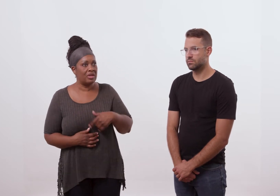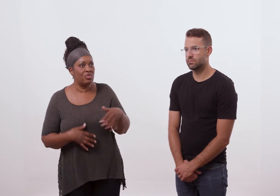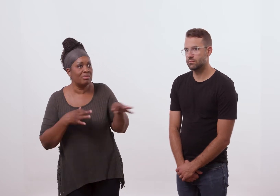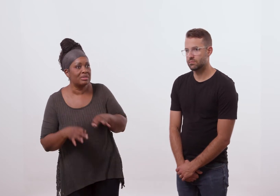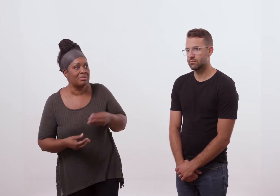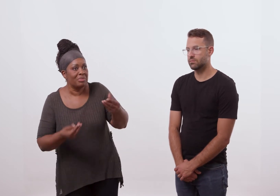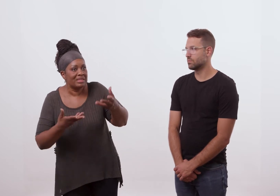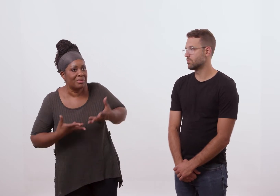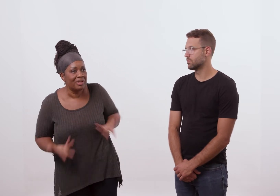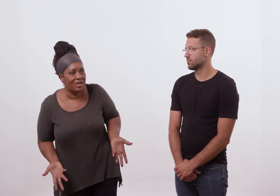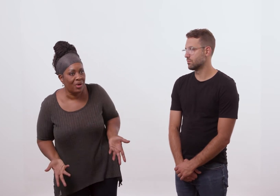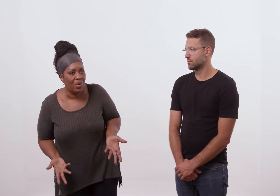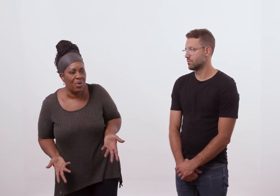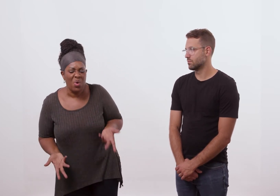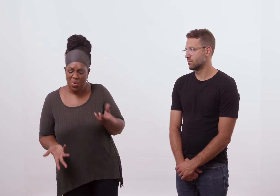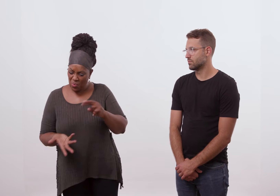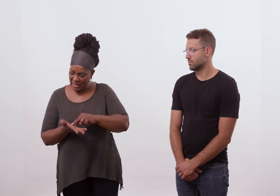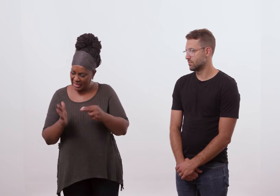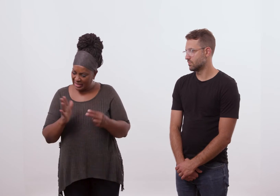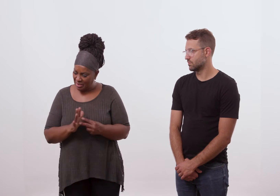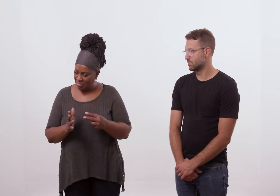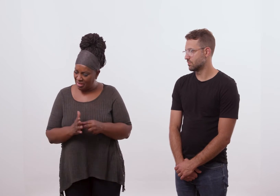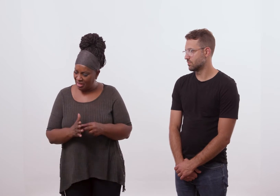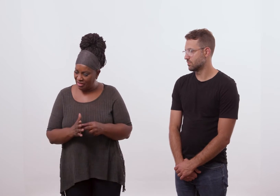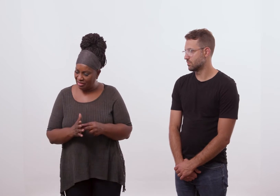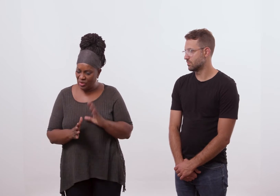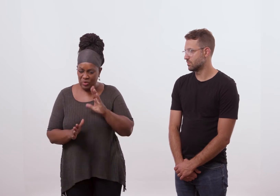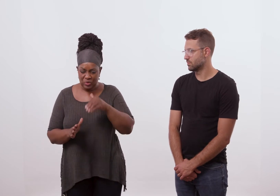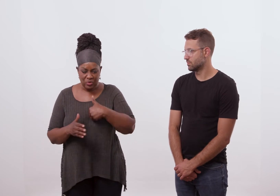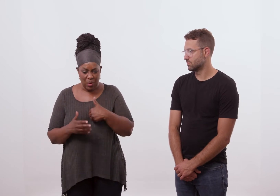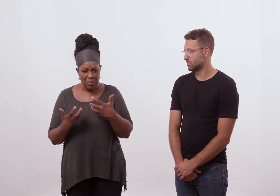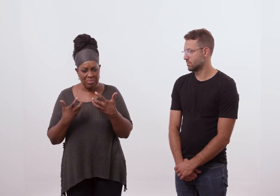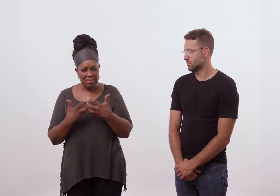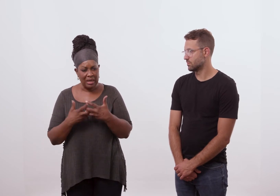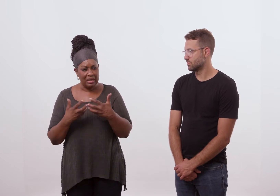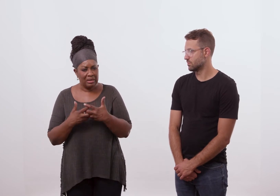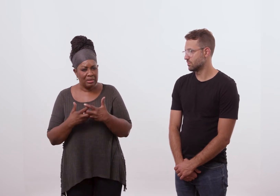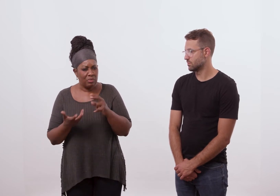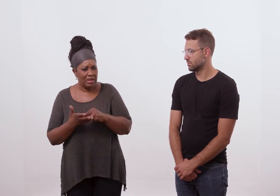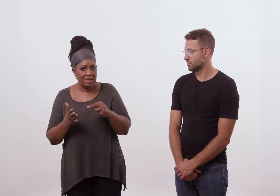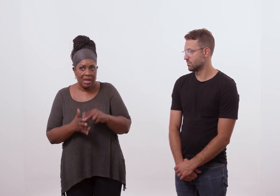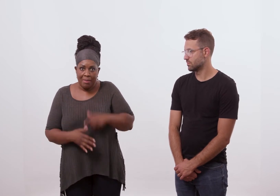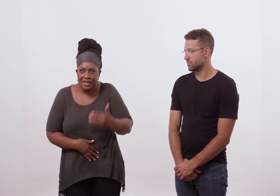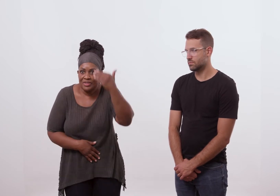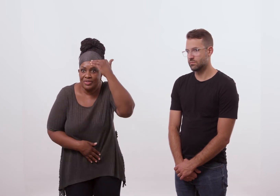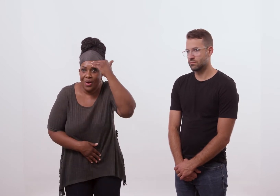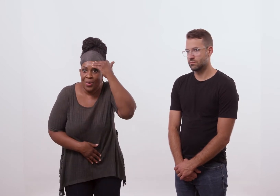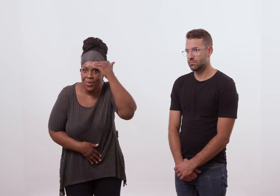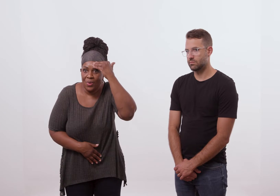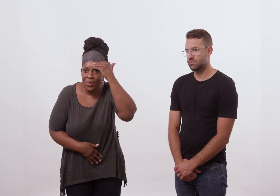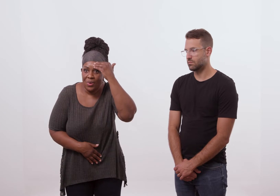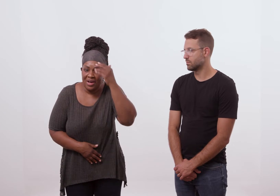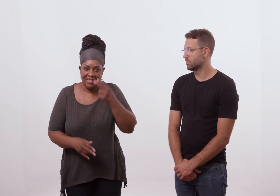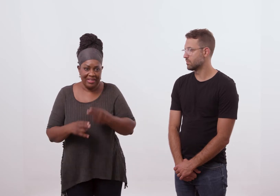me, what is a soul name? What is a soul name? I must know what it means. But